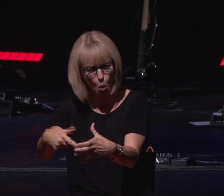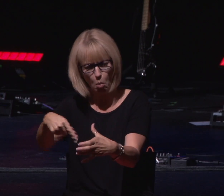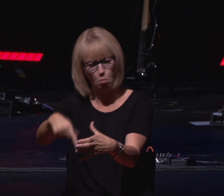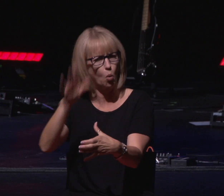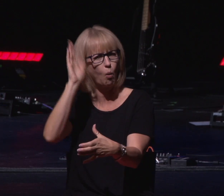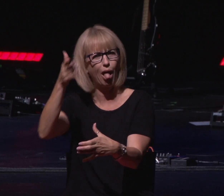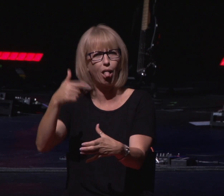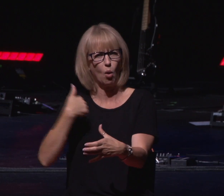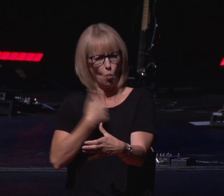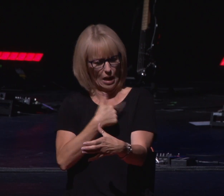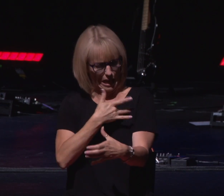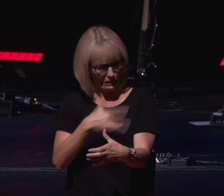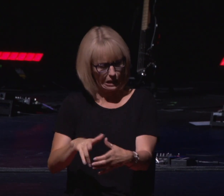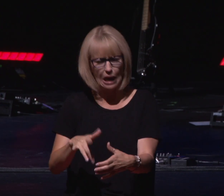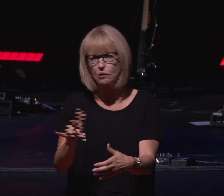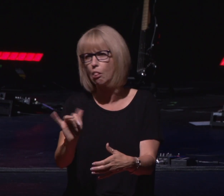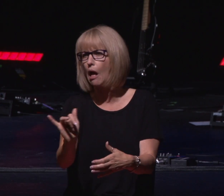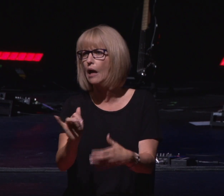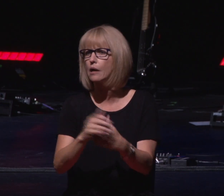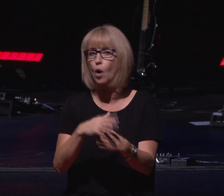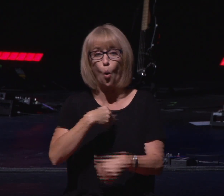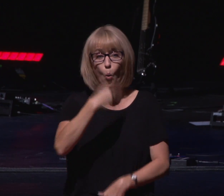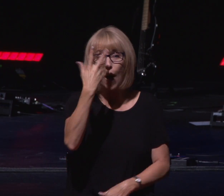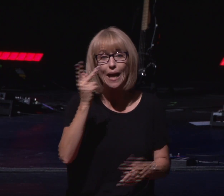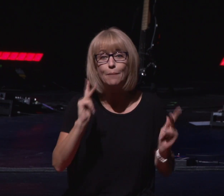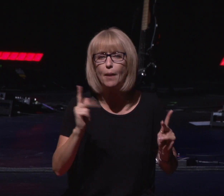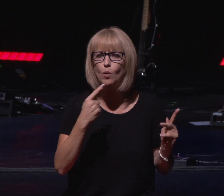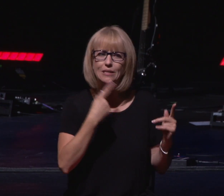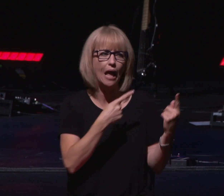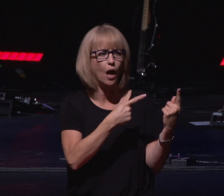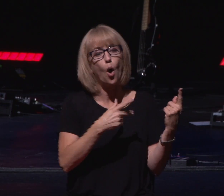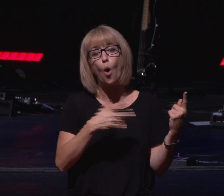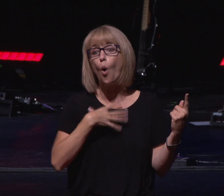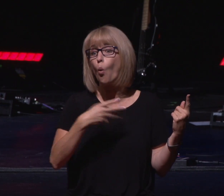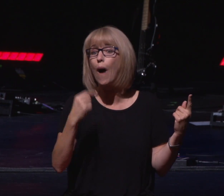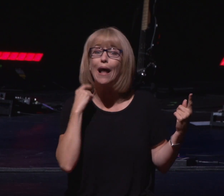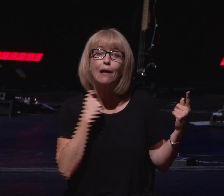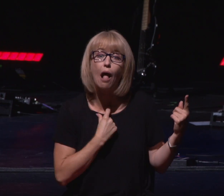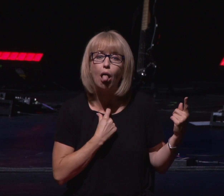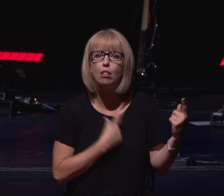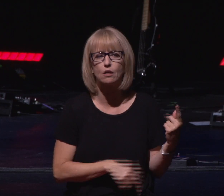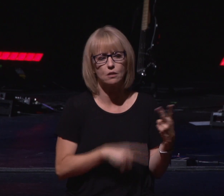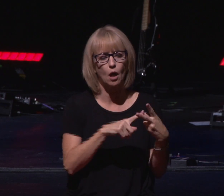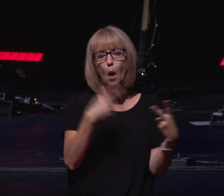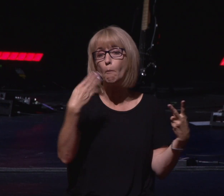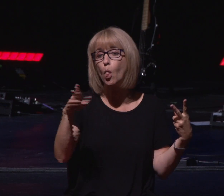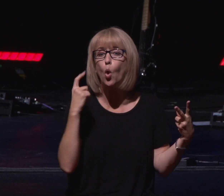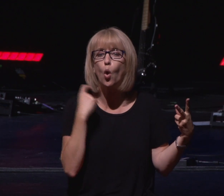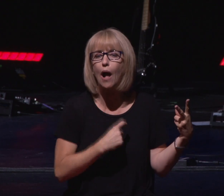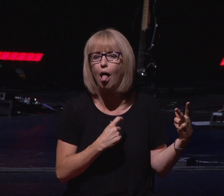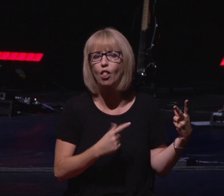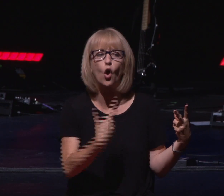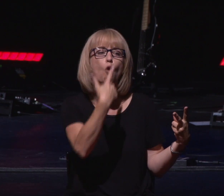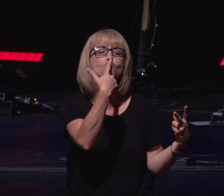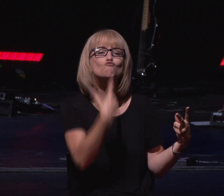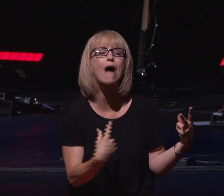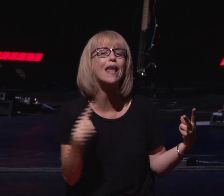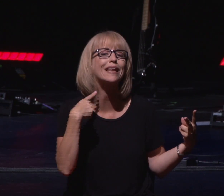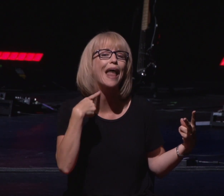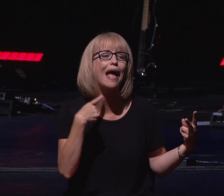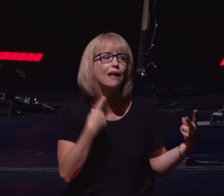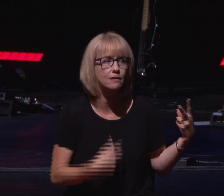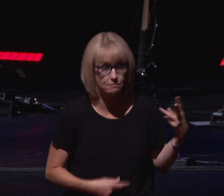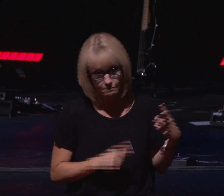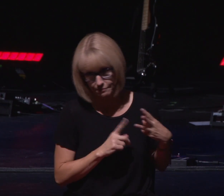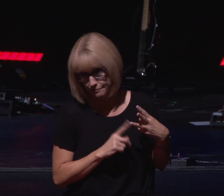just a very obvious example is among whites, you have white collar, blue collar, and rednecks. You meet one